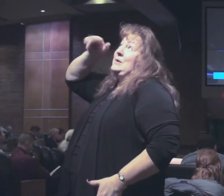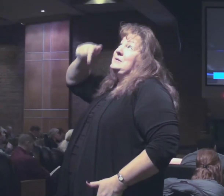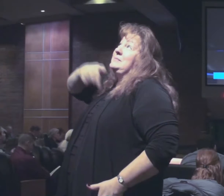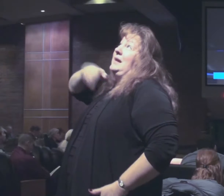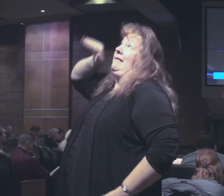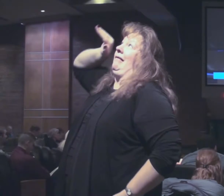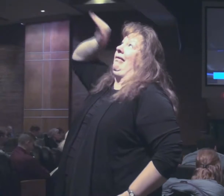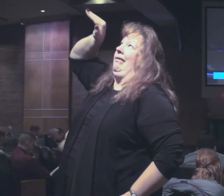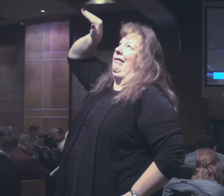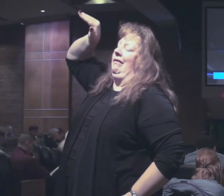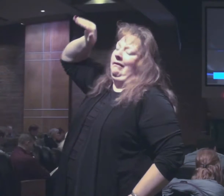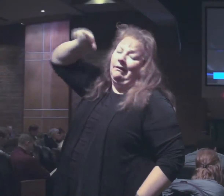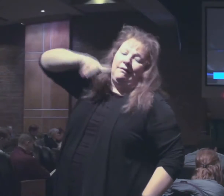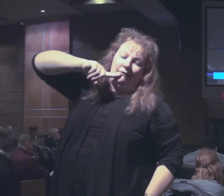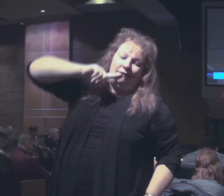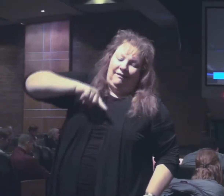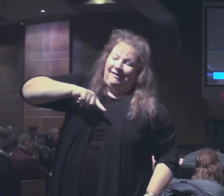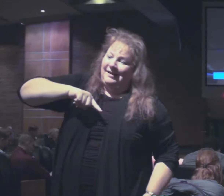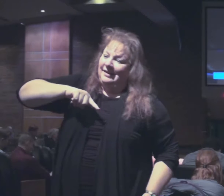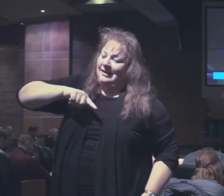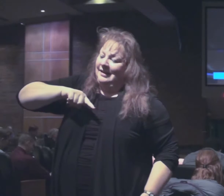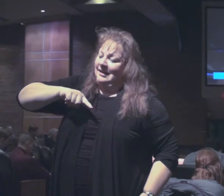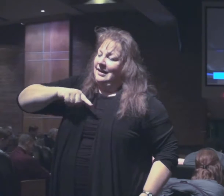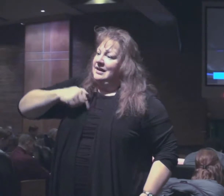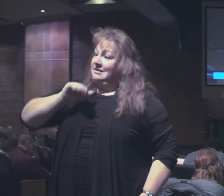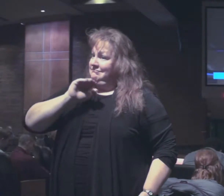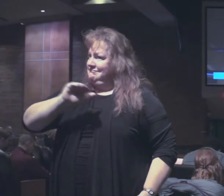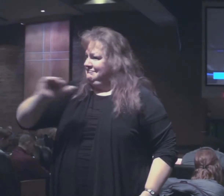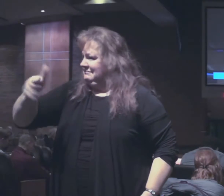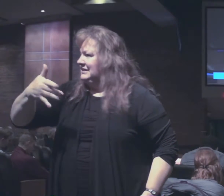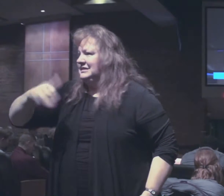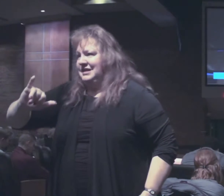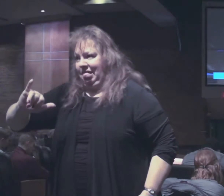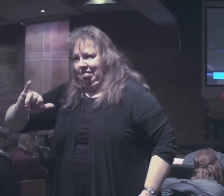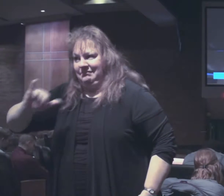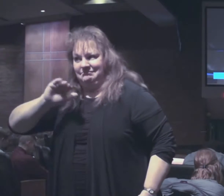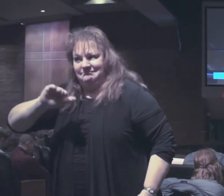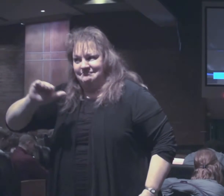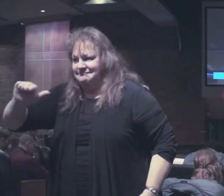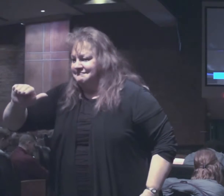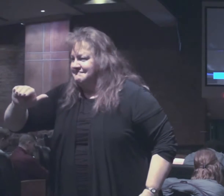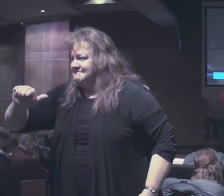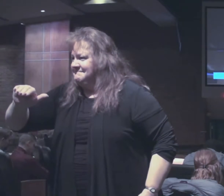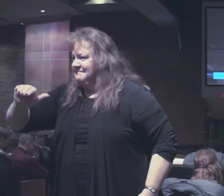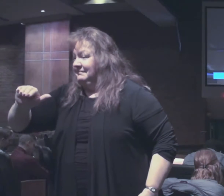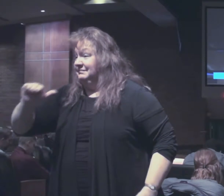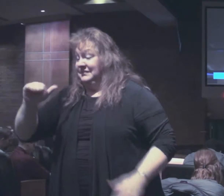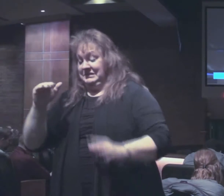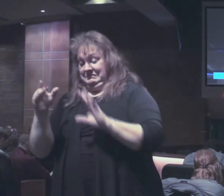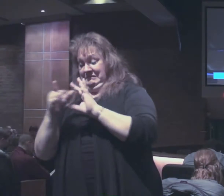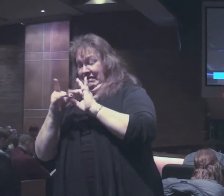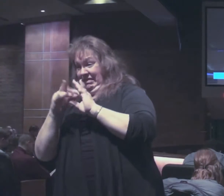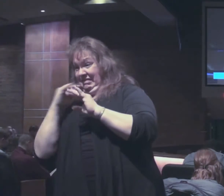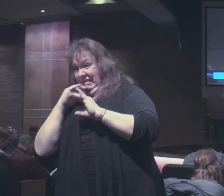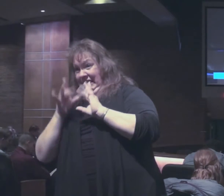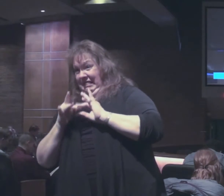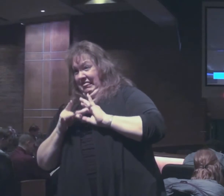call him. Again, still addressing his enemies, those slanderously attacking